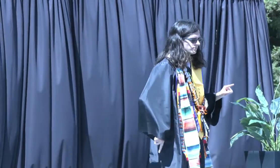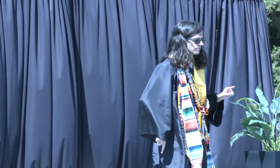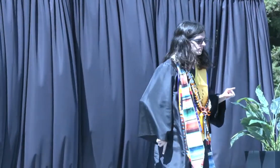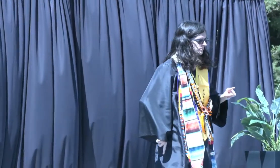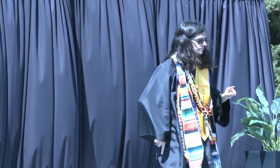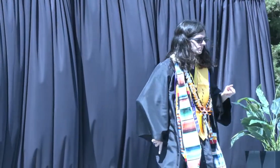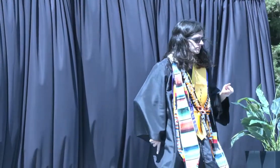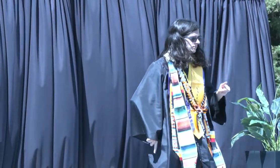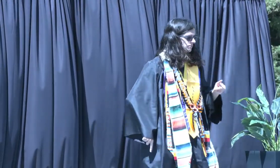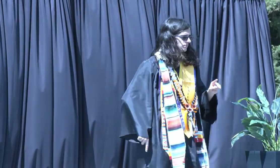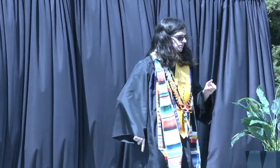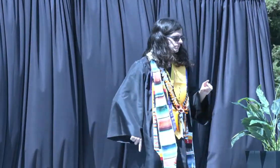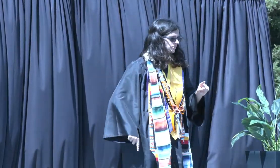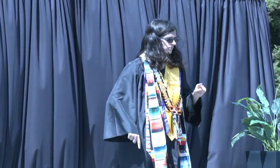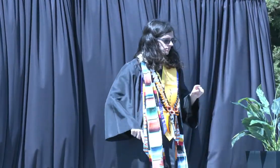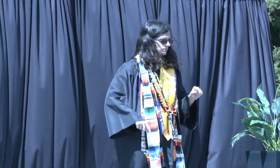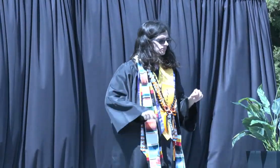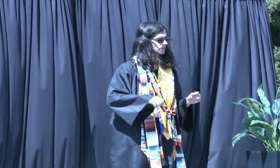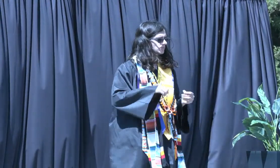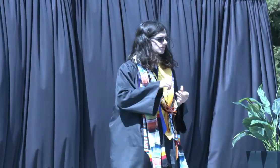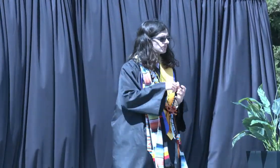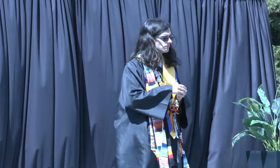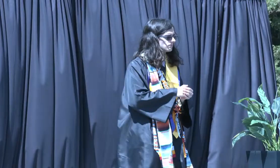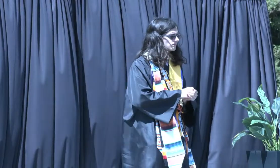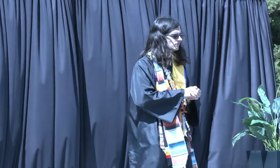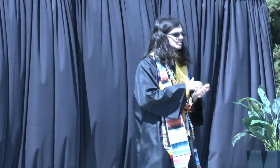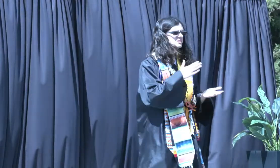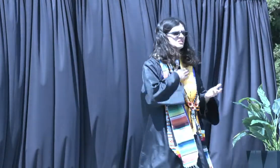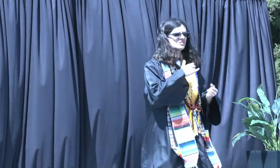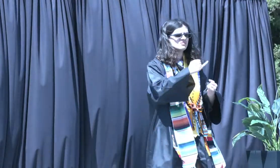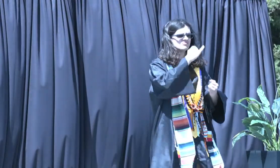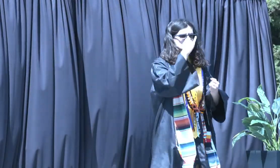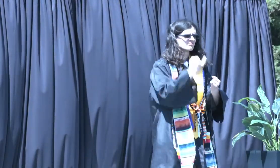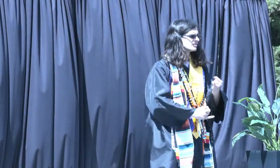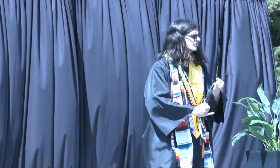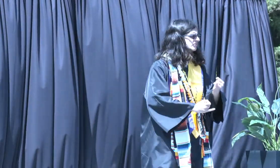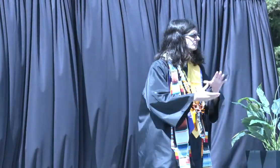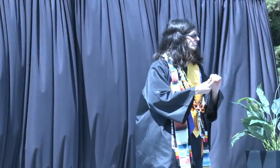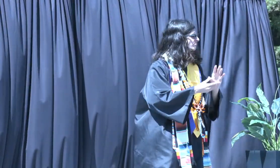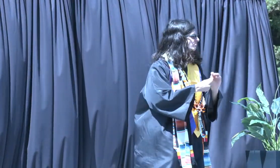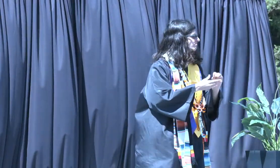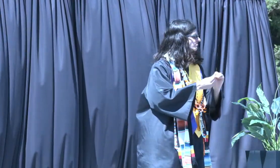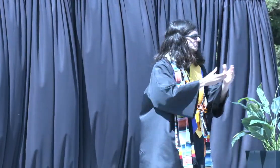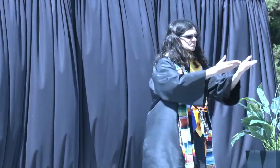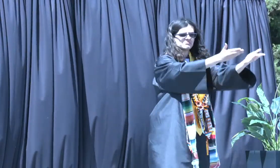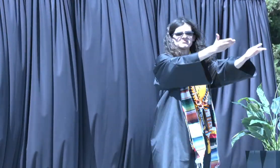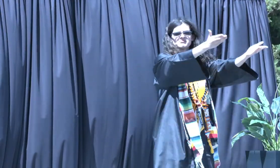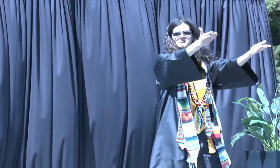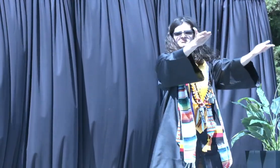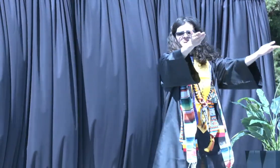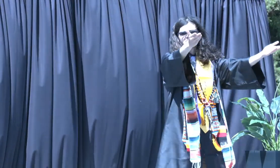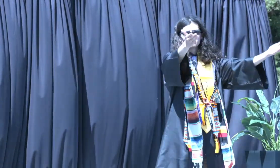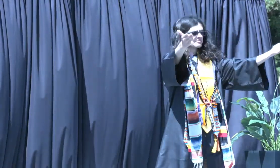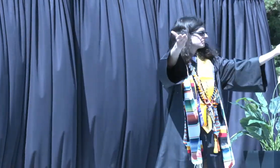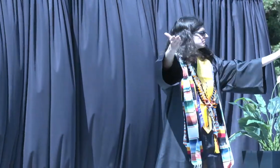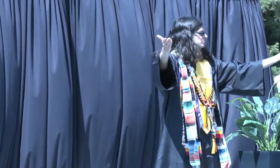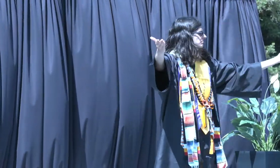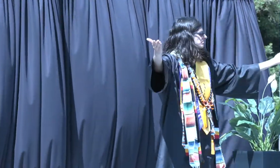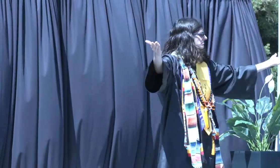Remember, please be patient. Sometimes it takes a long time for challenges to solve.